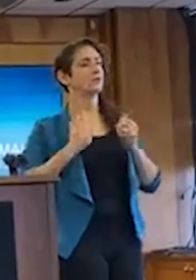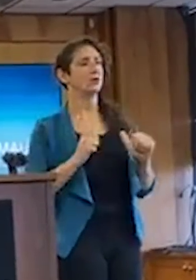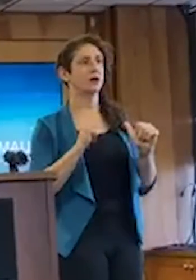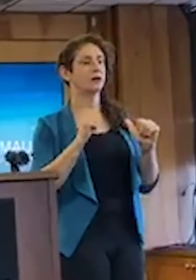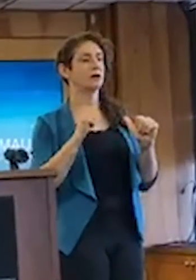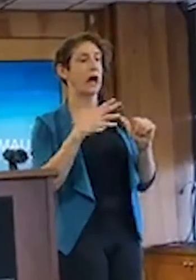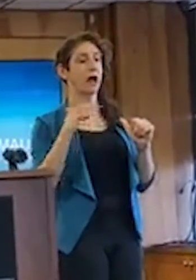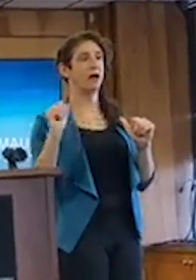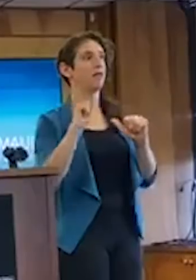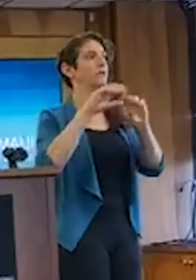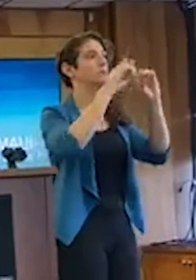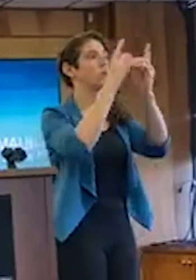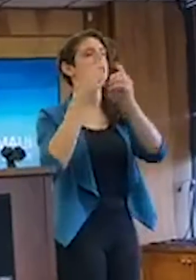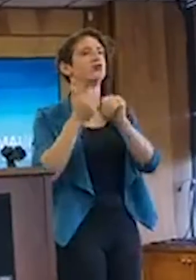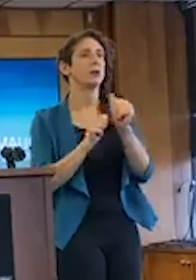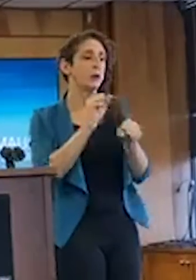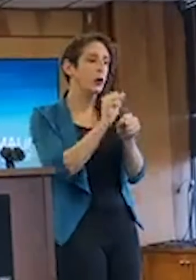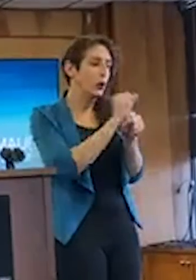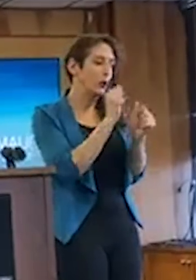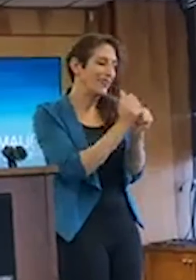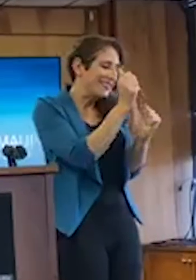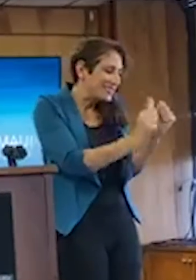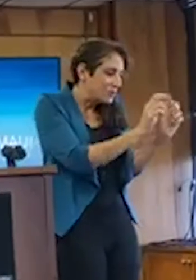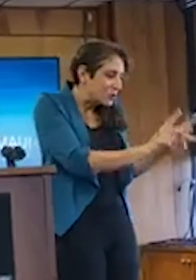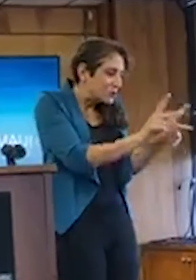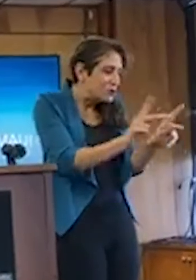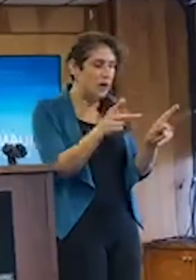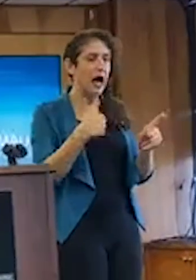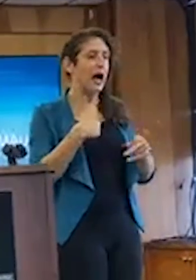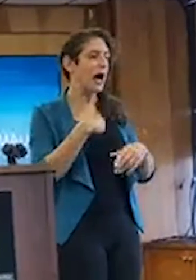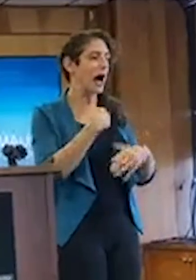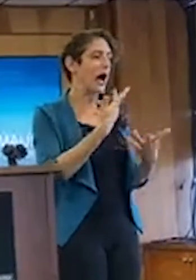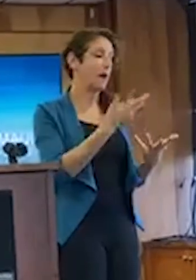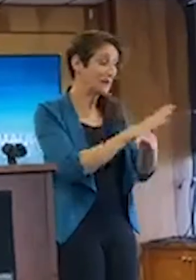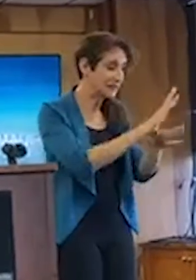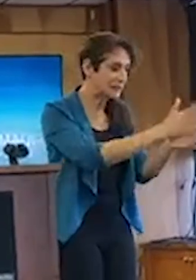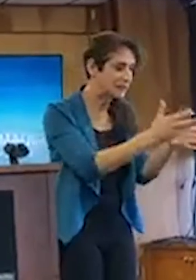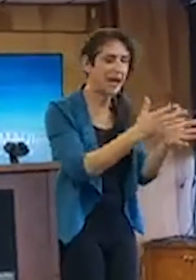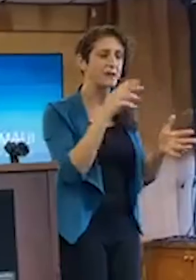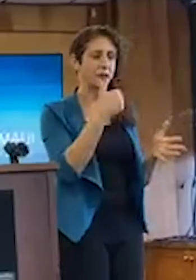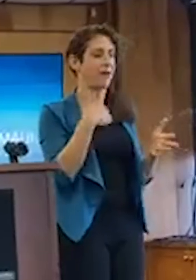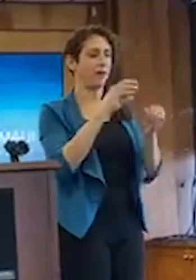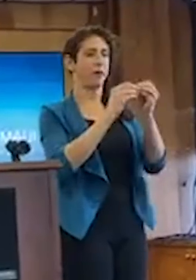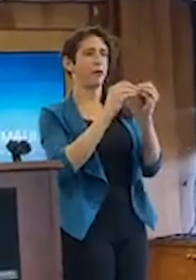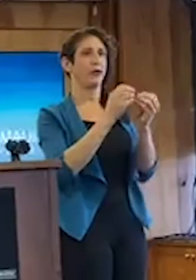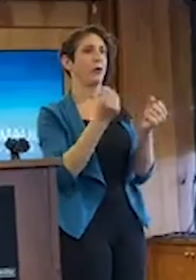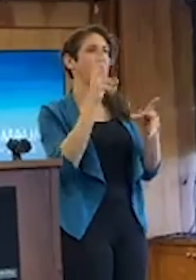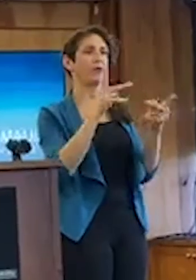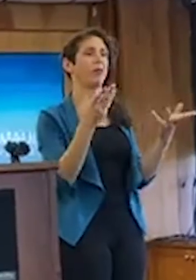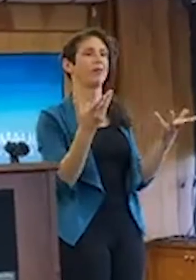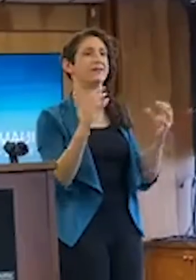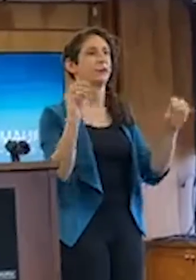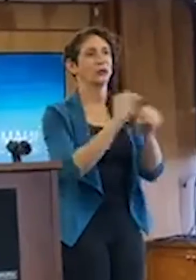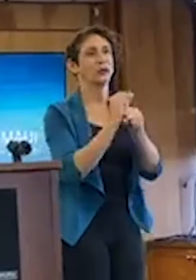are working directly with the individuals, so I don't have an exact number. I wanted to say, first of all, thank you to the media that